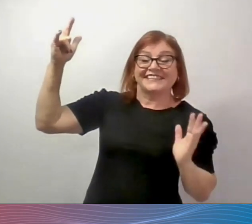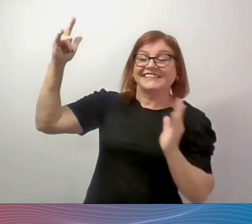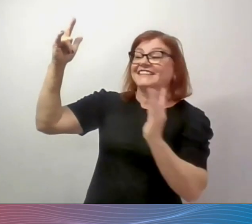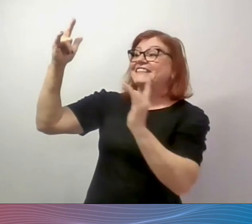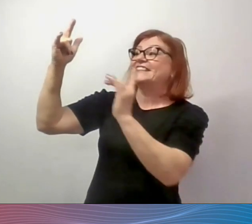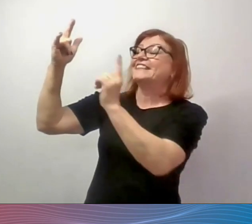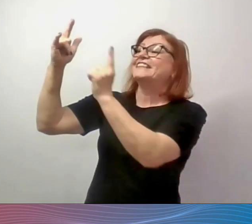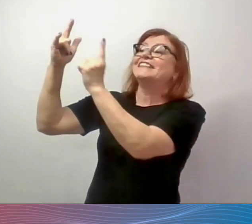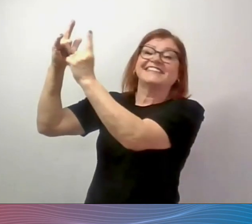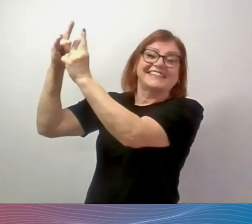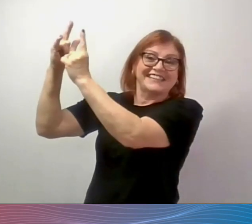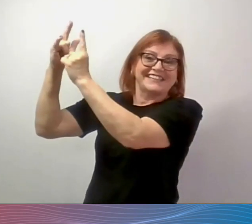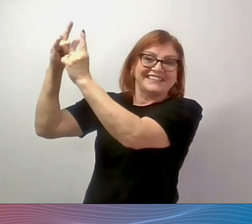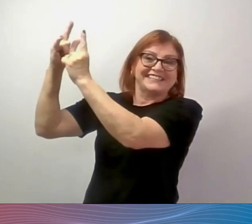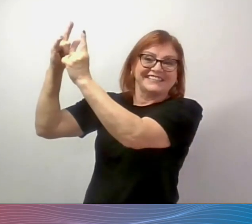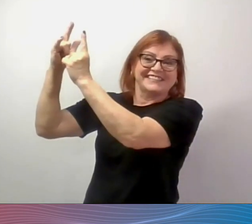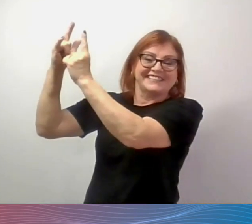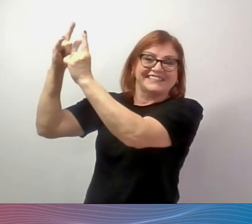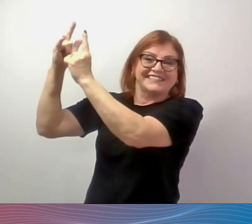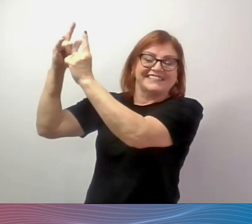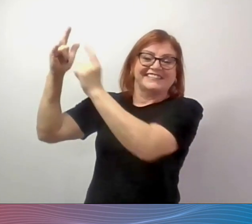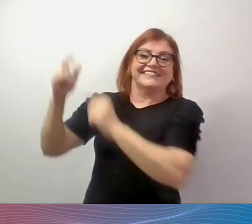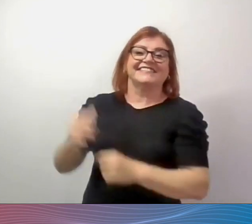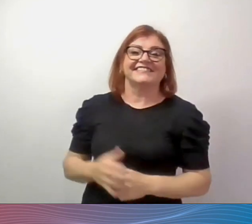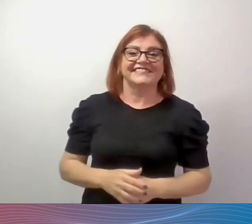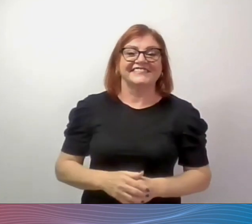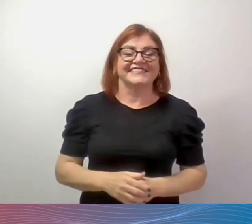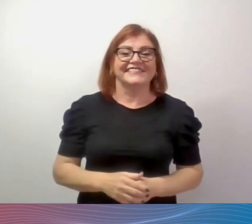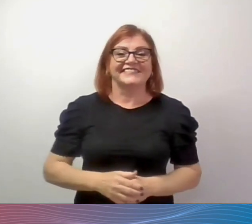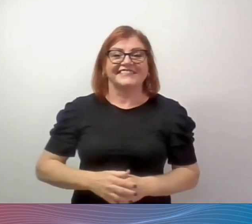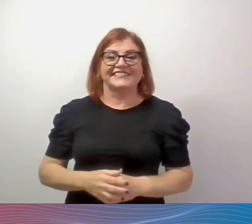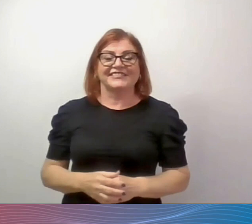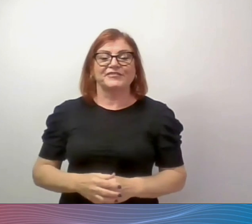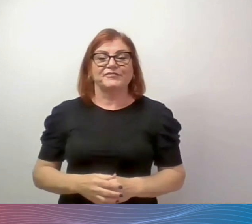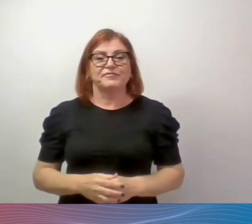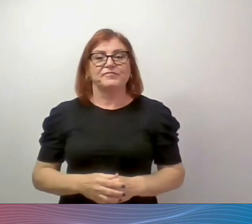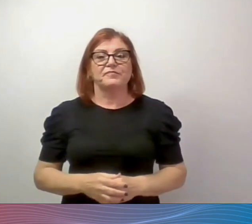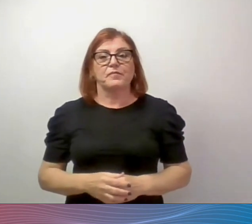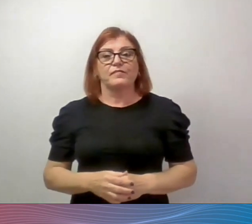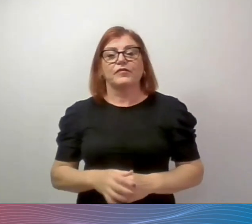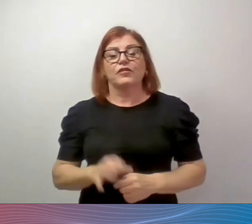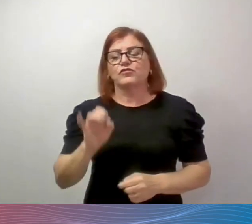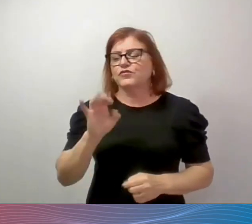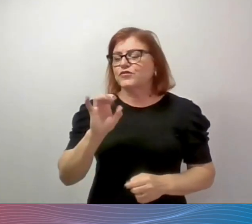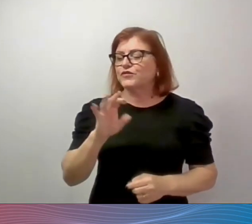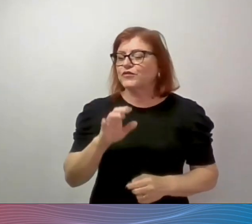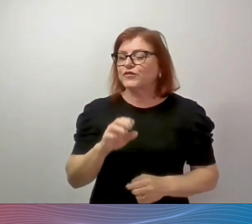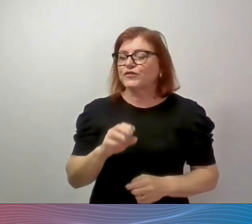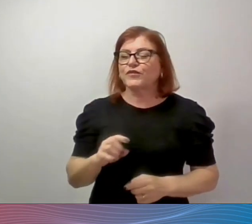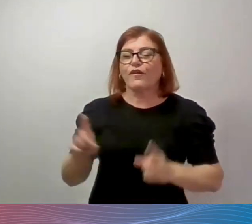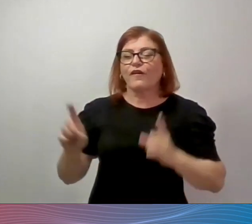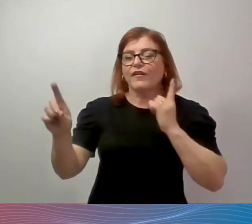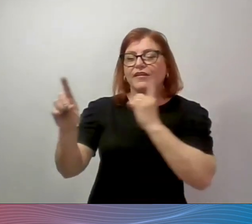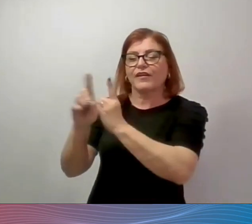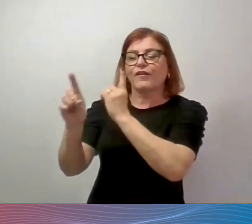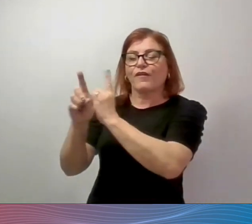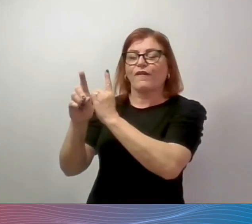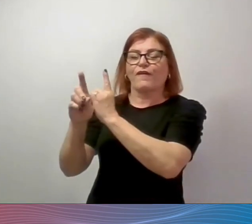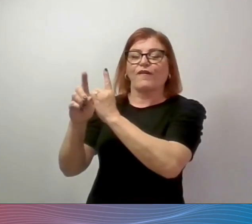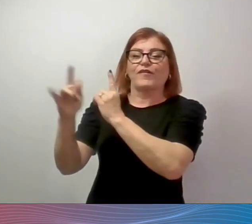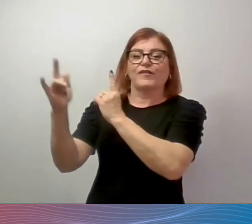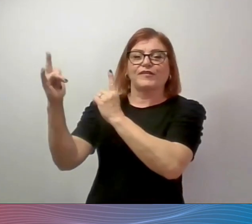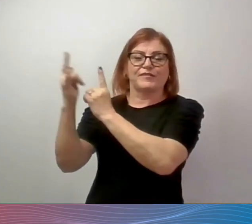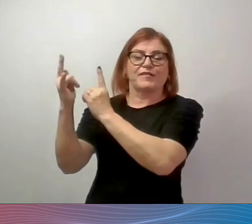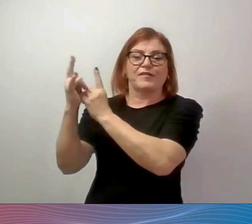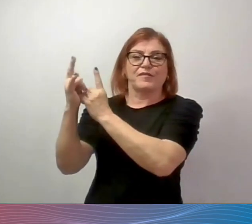and grace are there the same thing. Mas você só alcança o amor pela graça. But you can only reach love through grace.